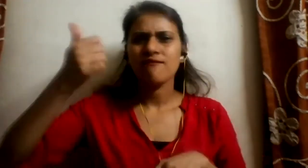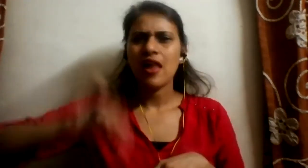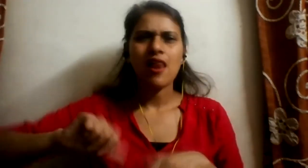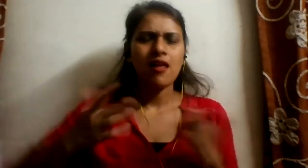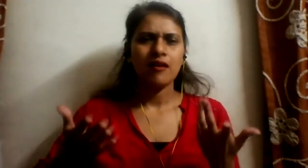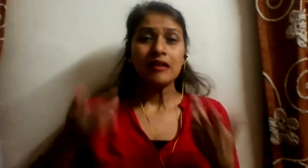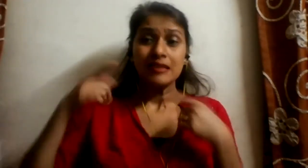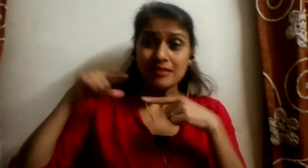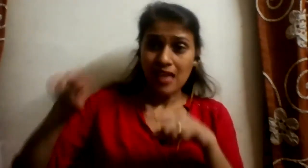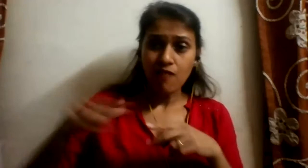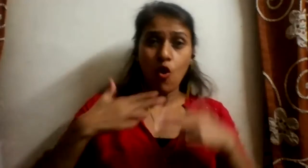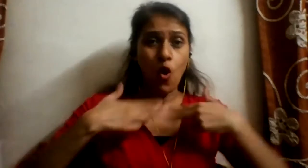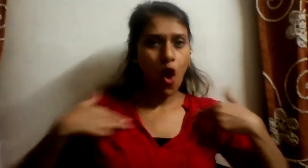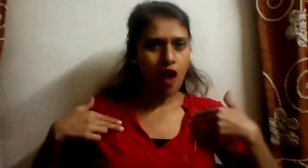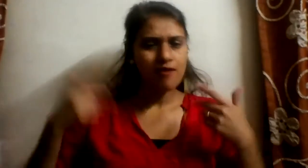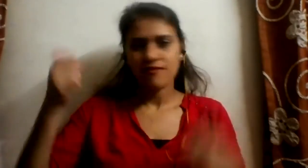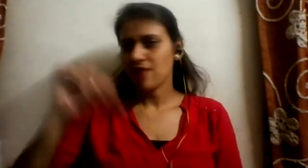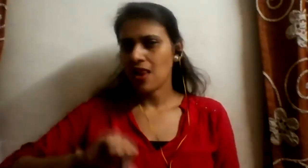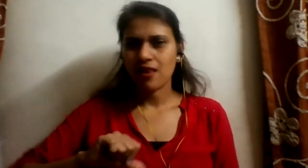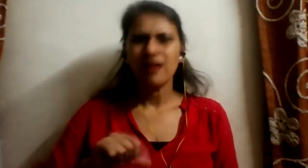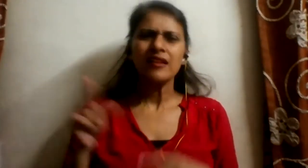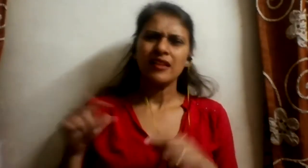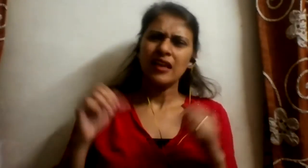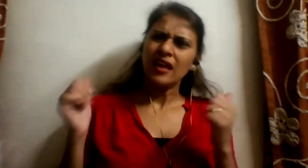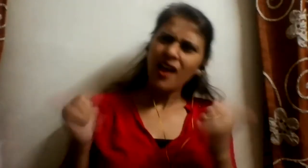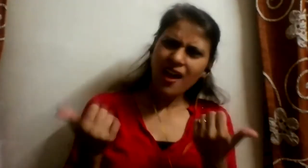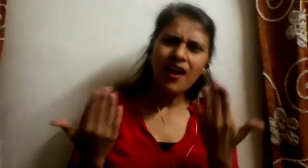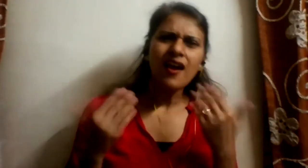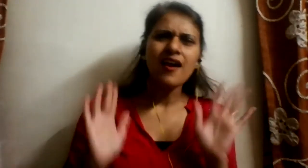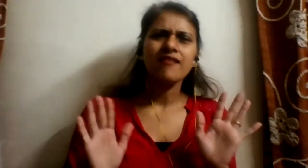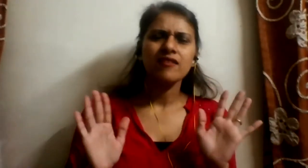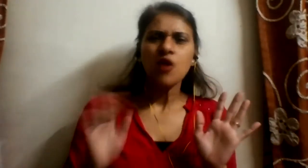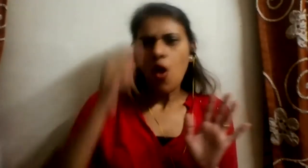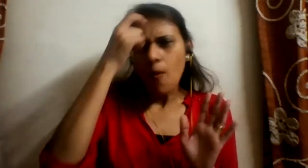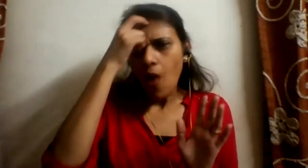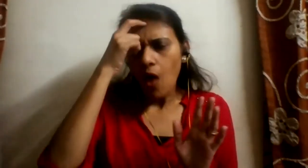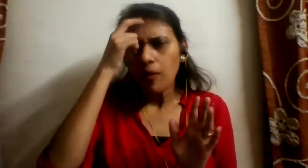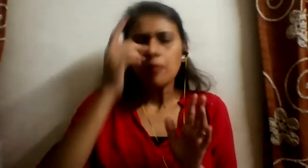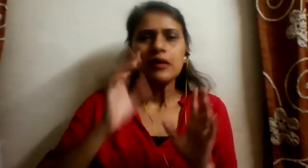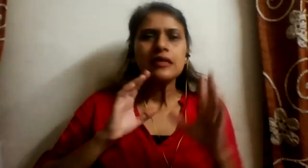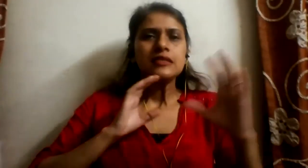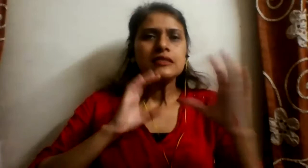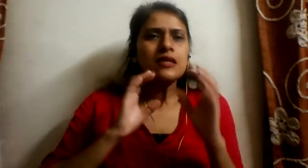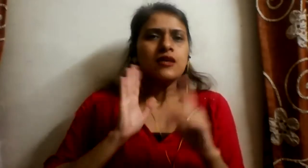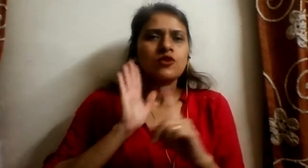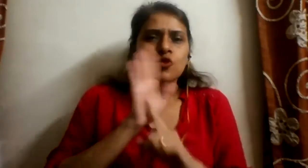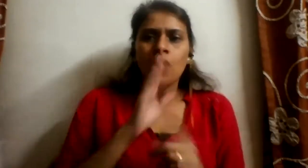well can. How we have addressed this issue? We haven't provided any reasonable